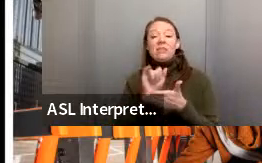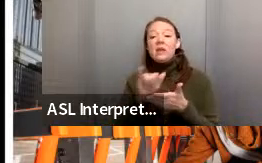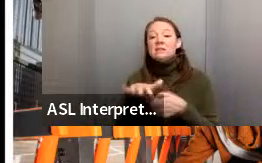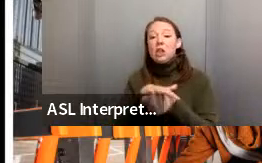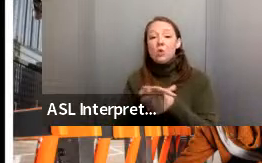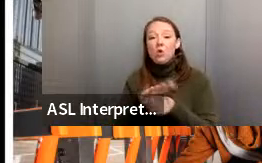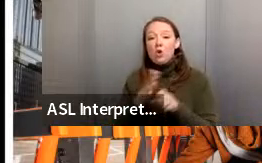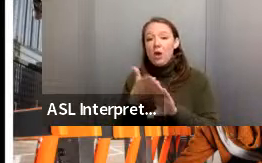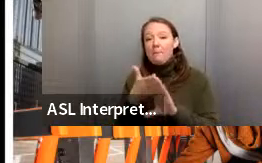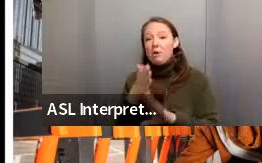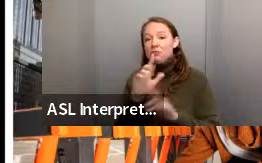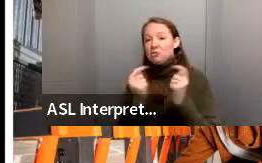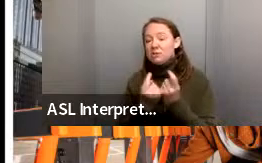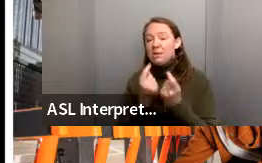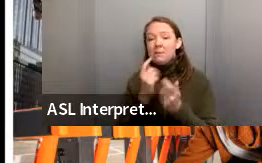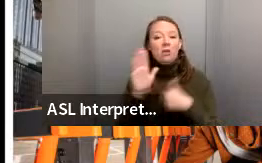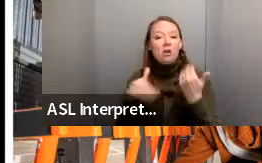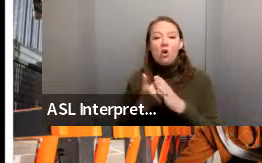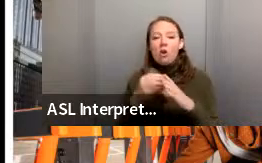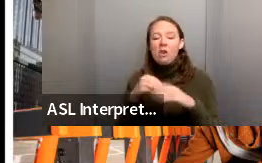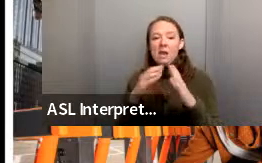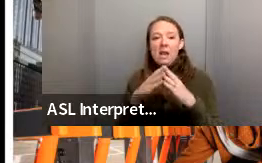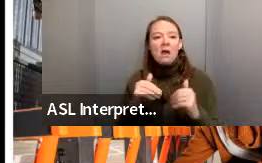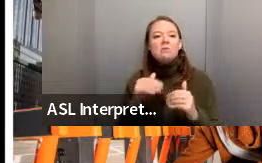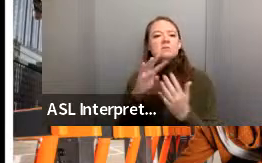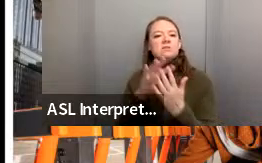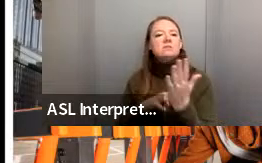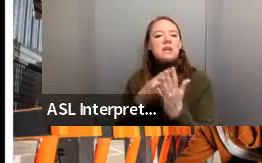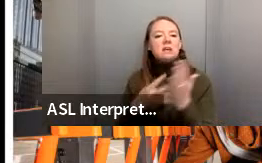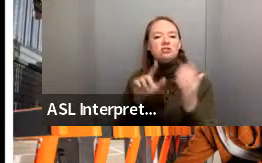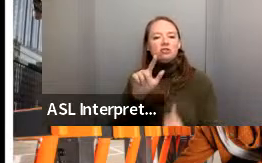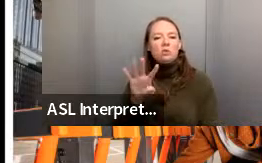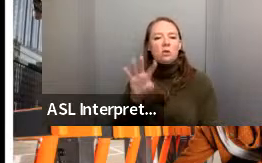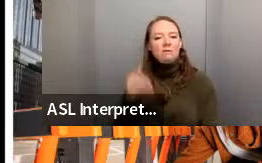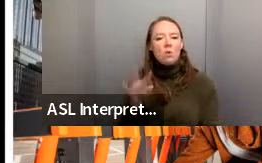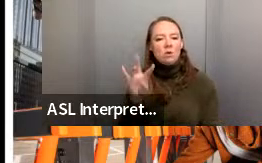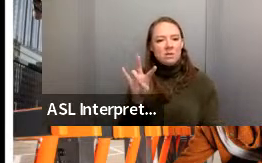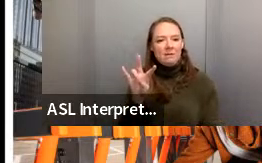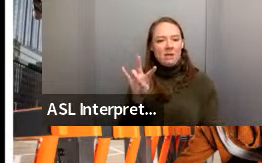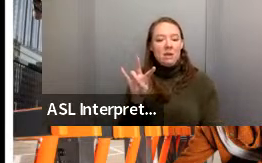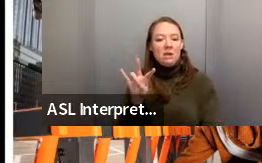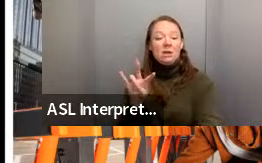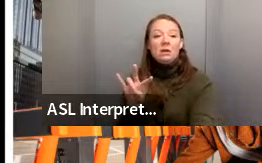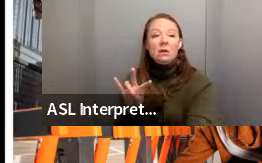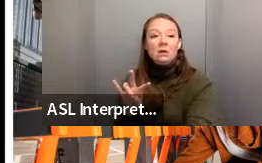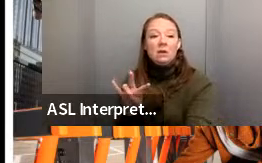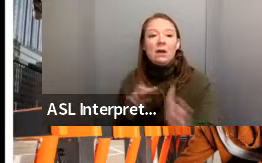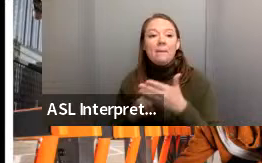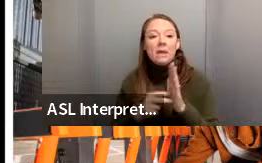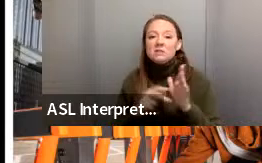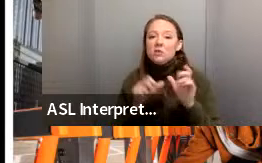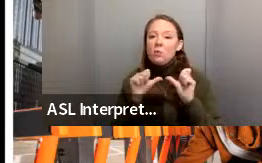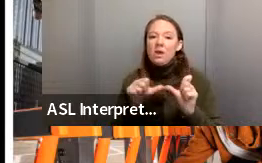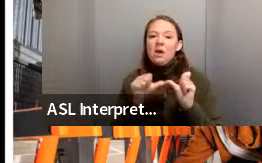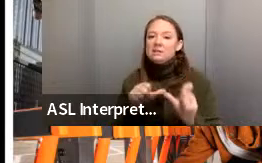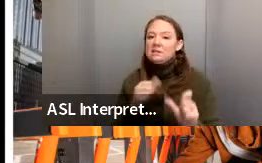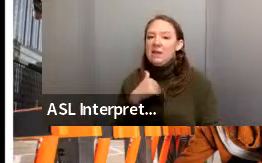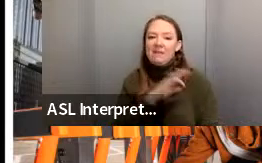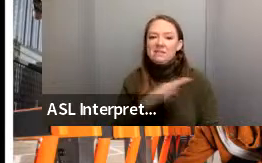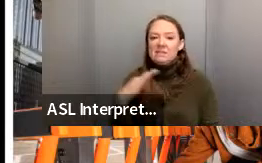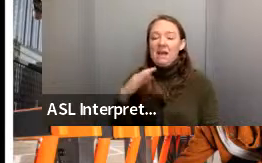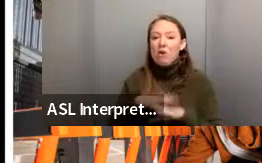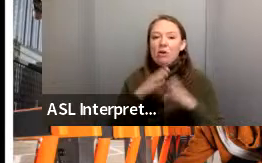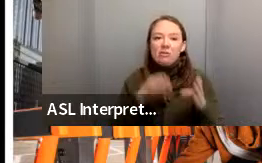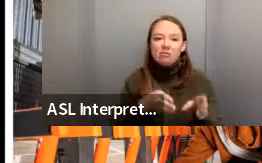team. They're all in-house and they're scheduled on a 24/7 basis. That means that we constantly have staff on the street that